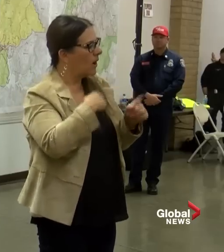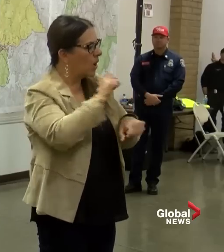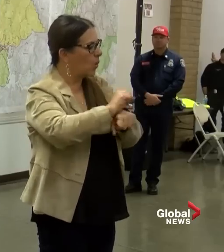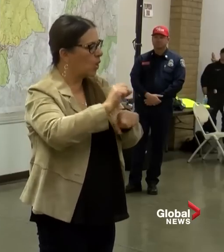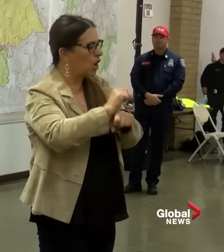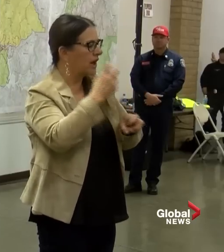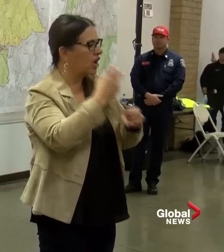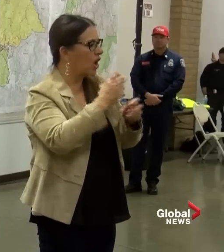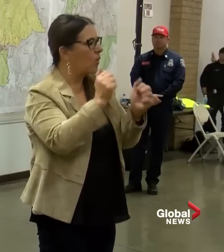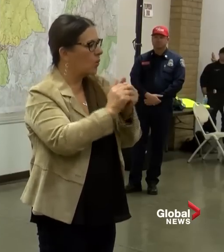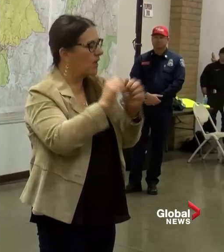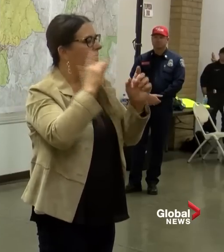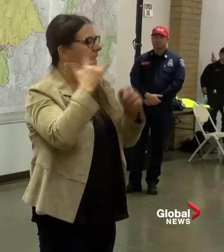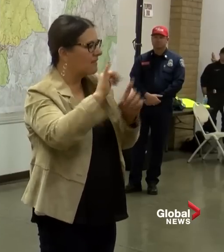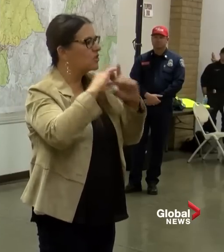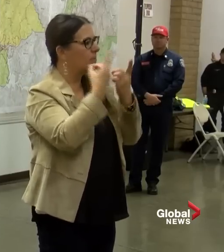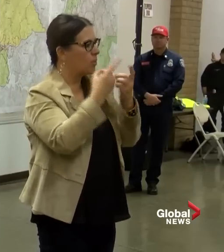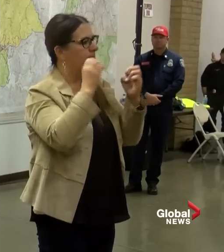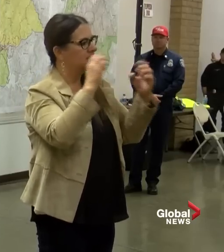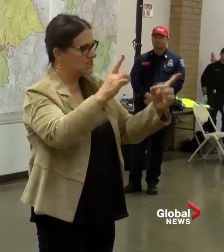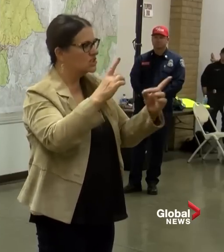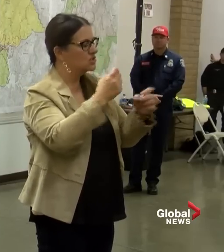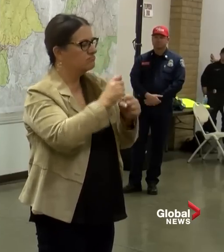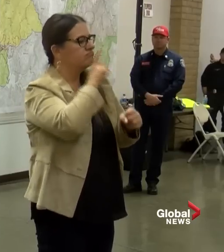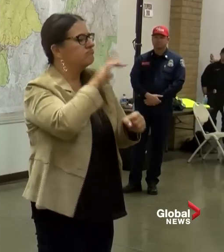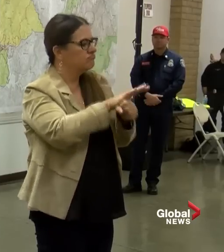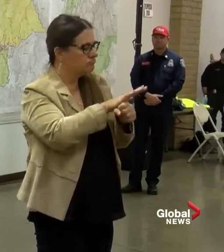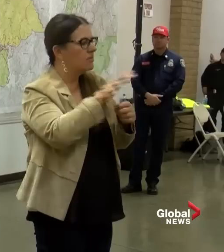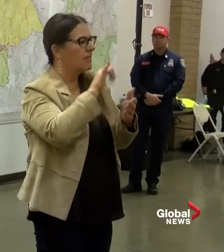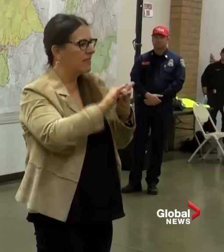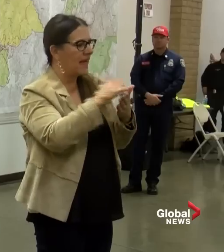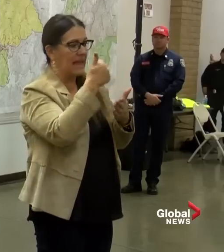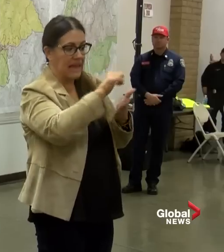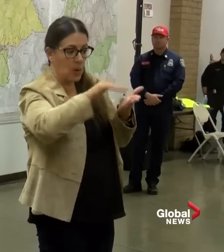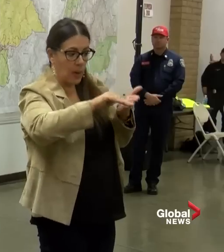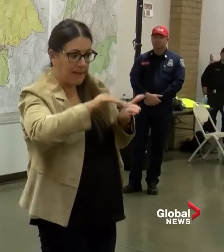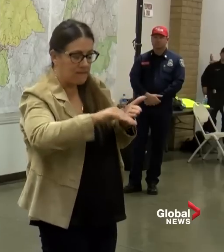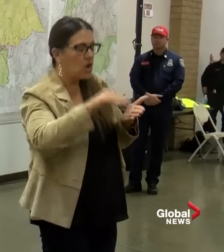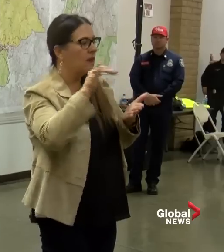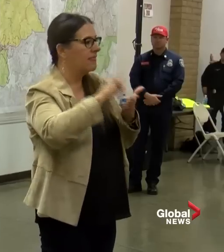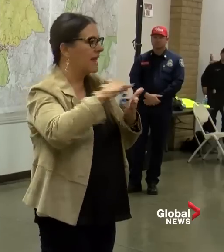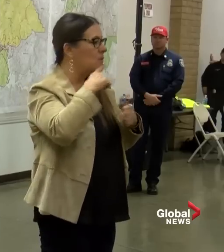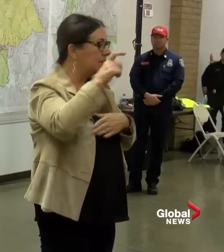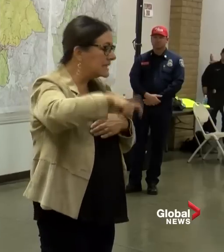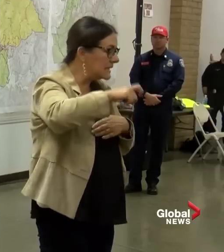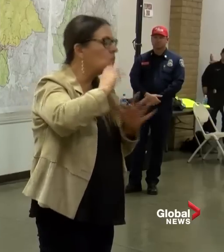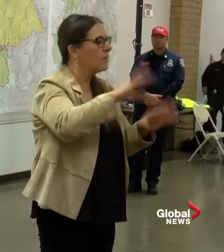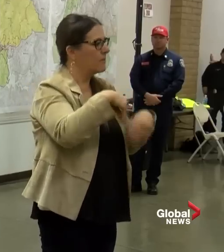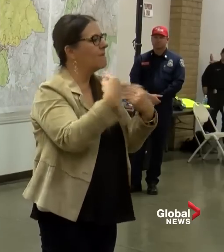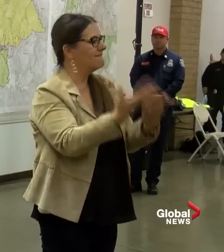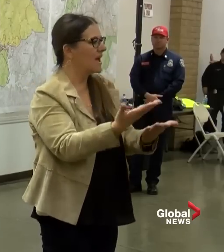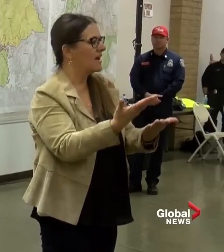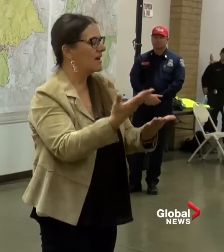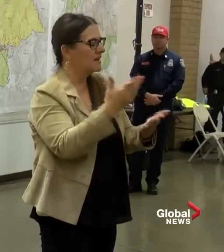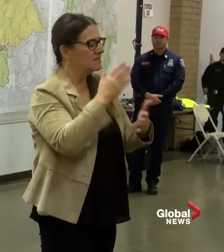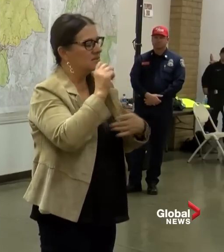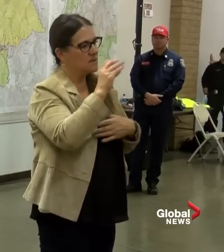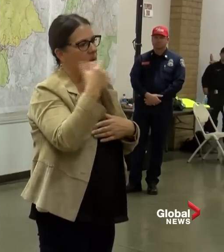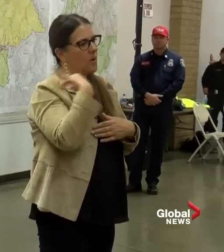with the California Department of Education to ensure that any waivers that will be needed will be provided so that we